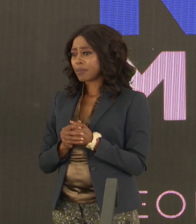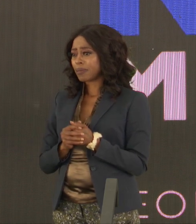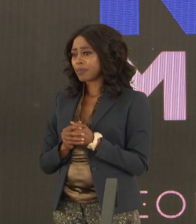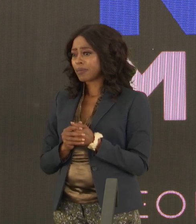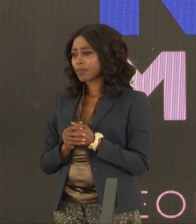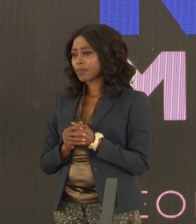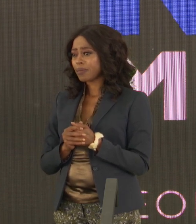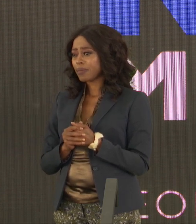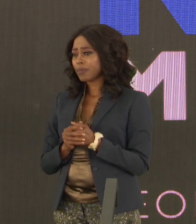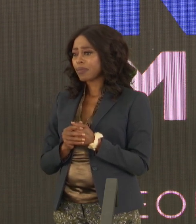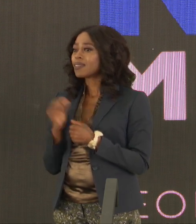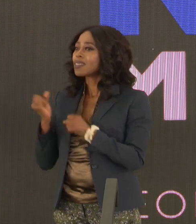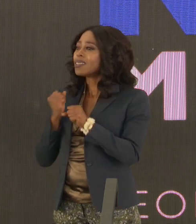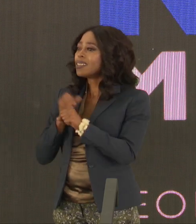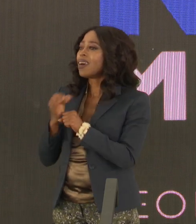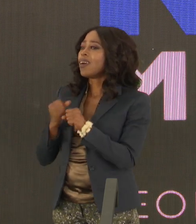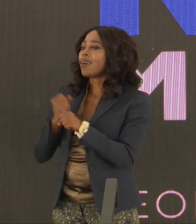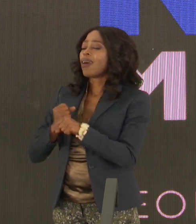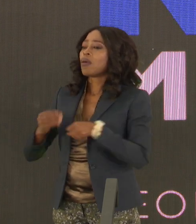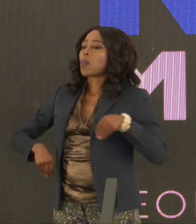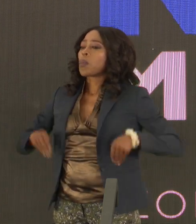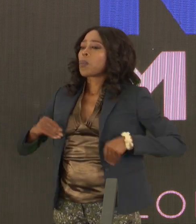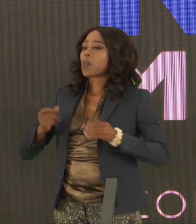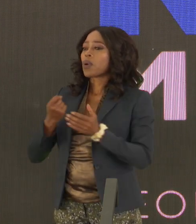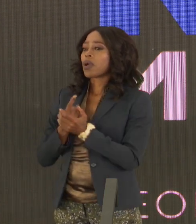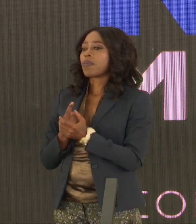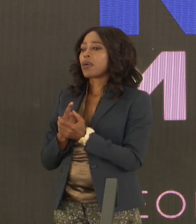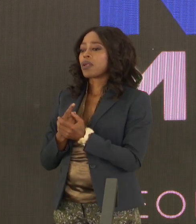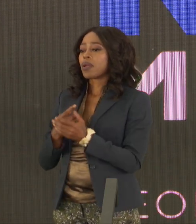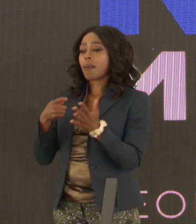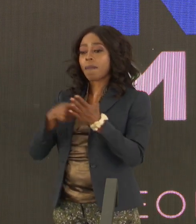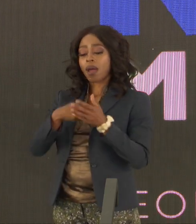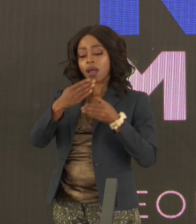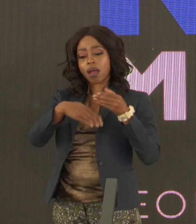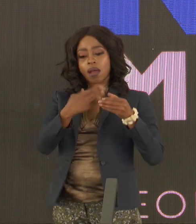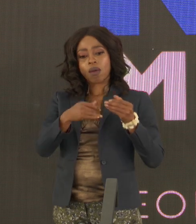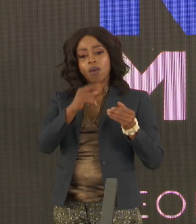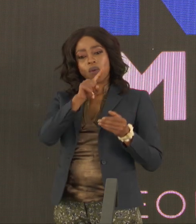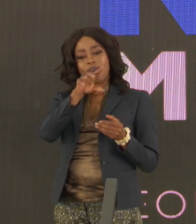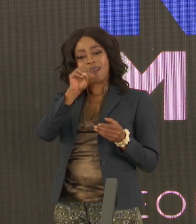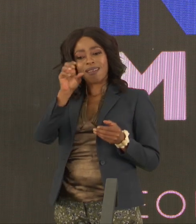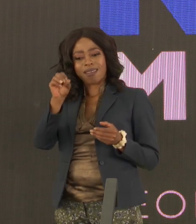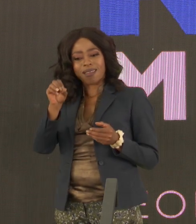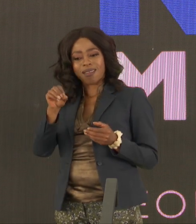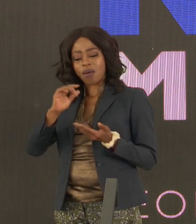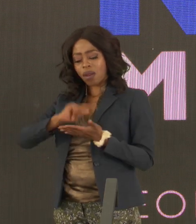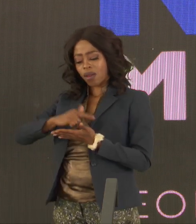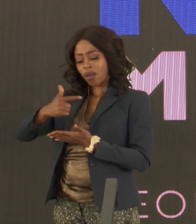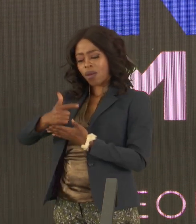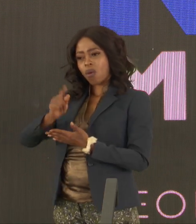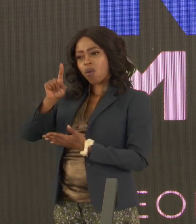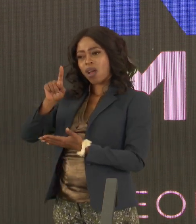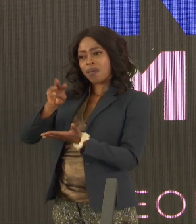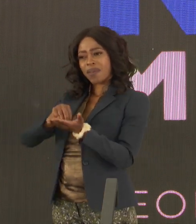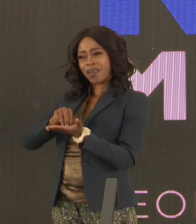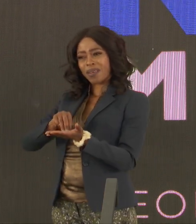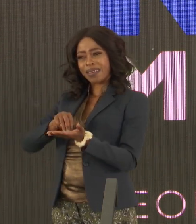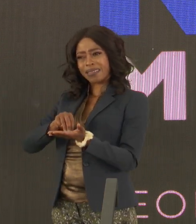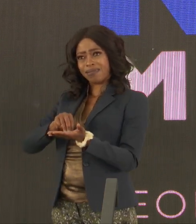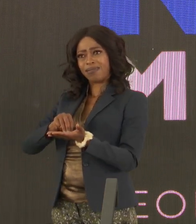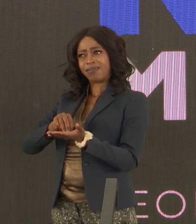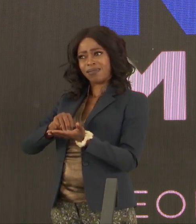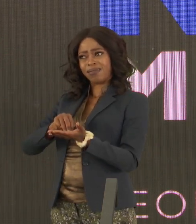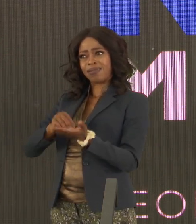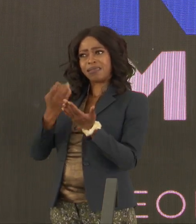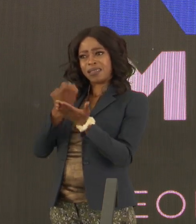The years and years of corruption, of buying a roll of toilet paper for 100 rand or a laptop for 1 million, have brought